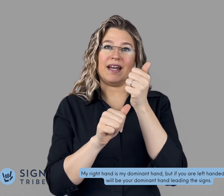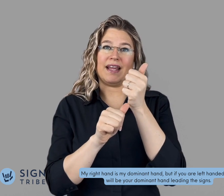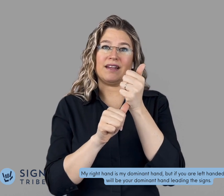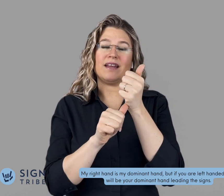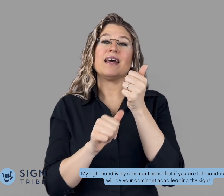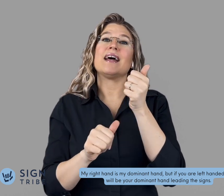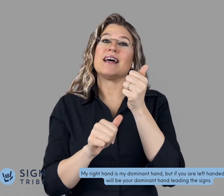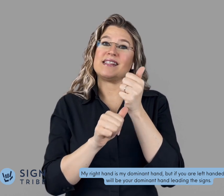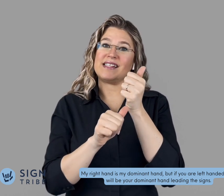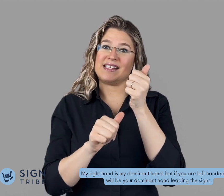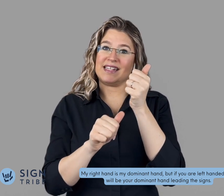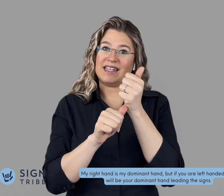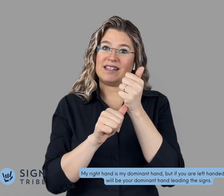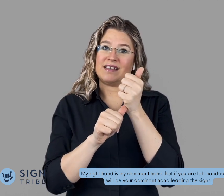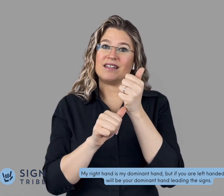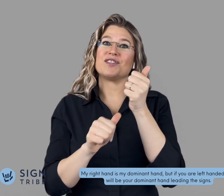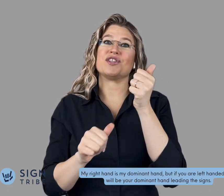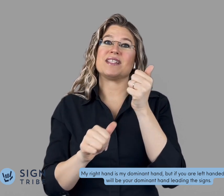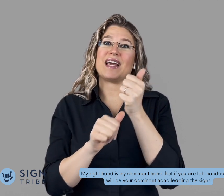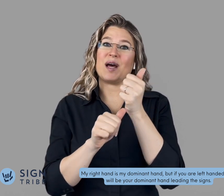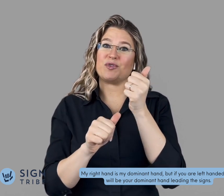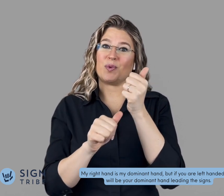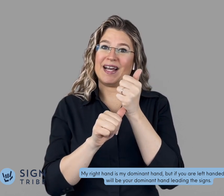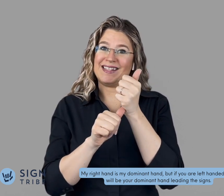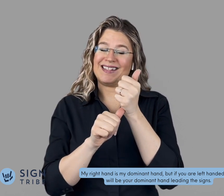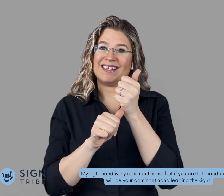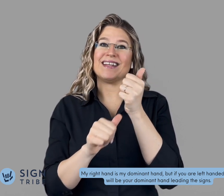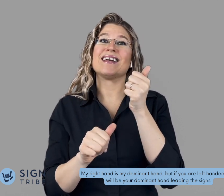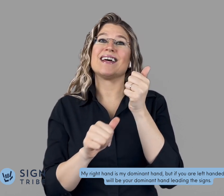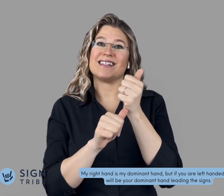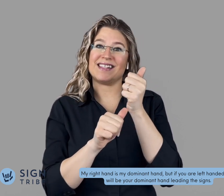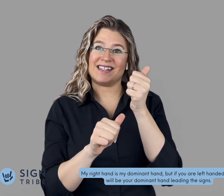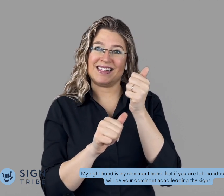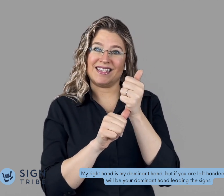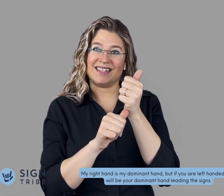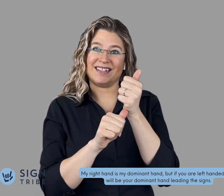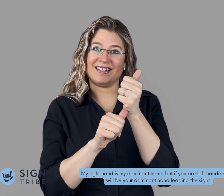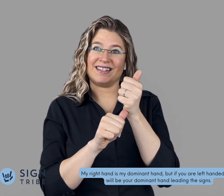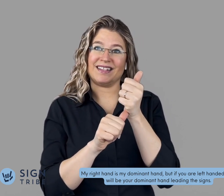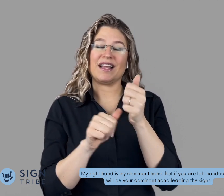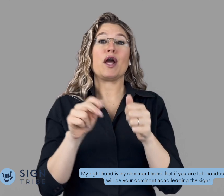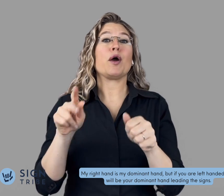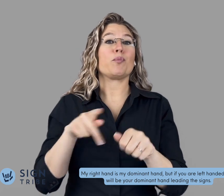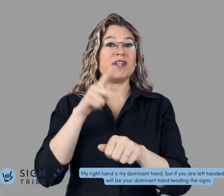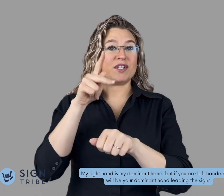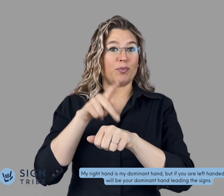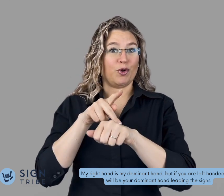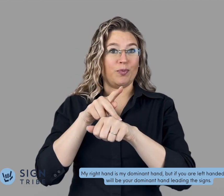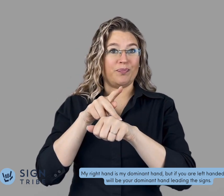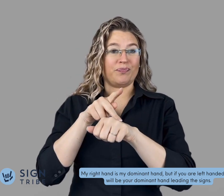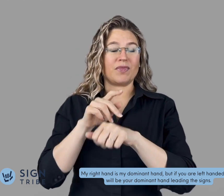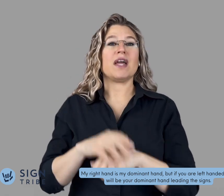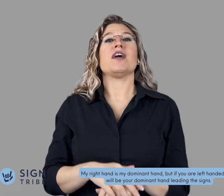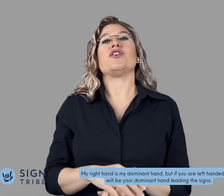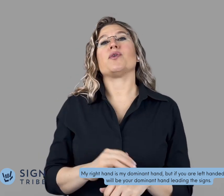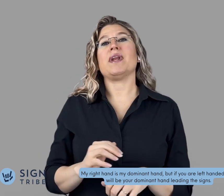hand. Assistant. So just tap twice. Assistant. Principal. You're going to have